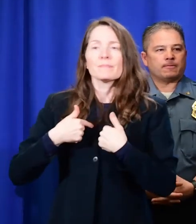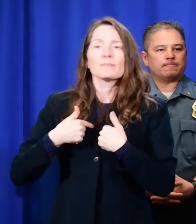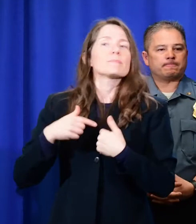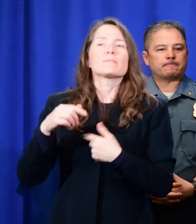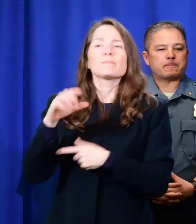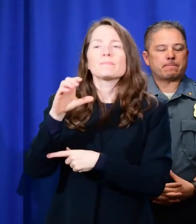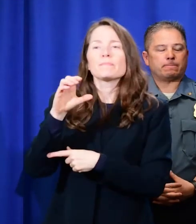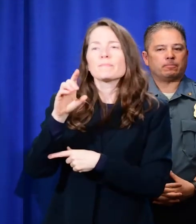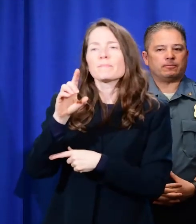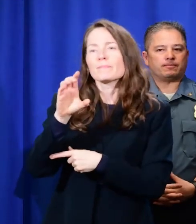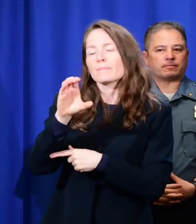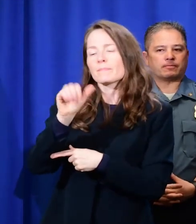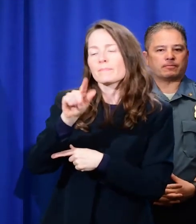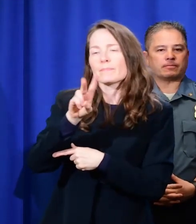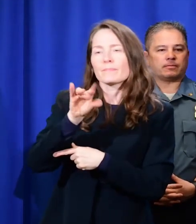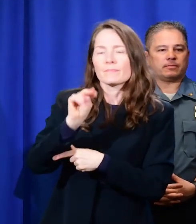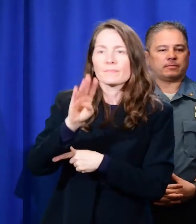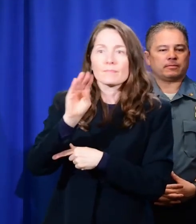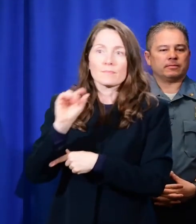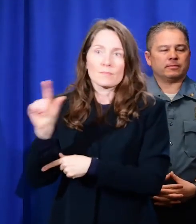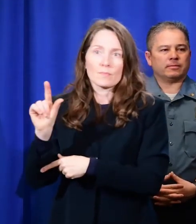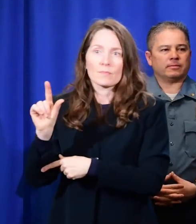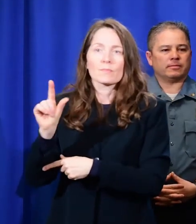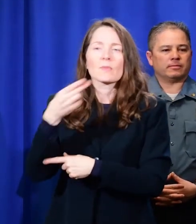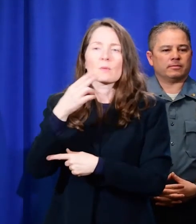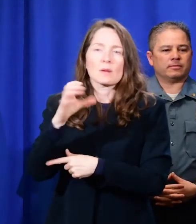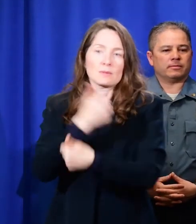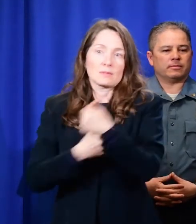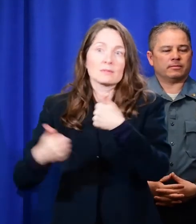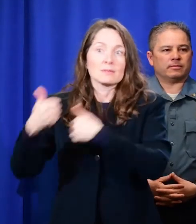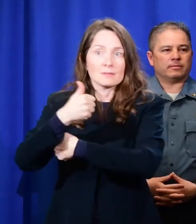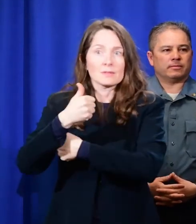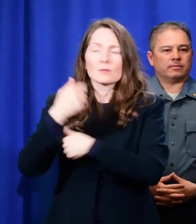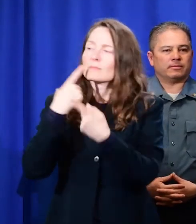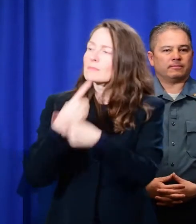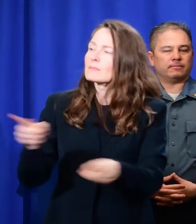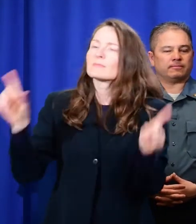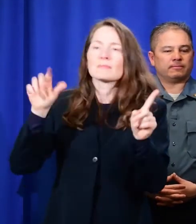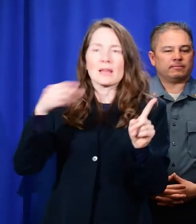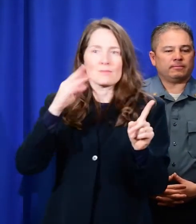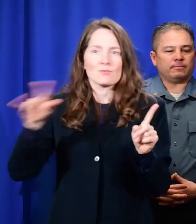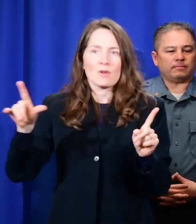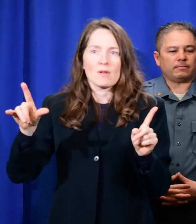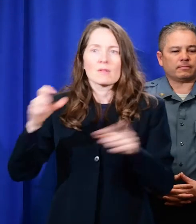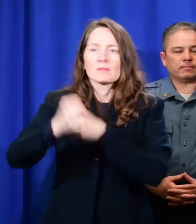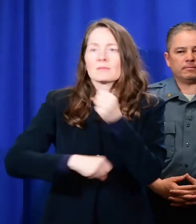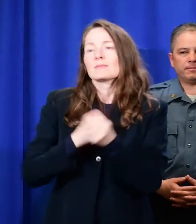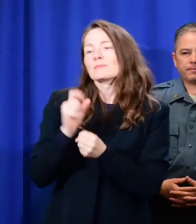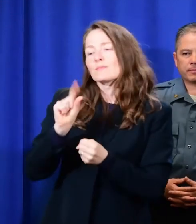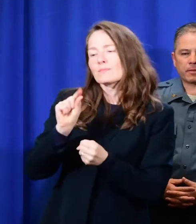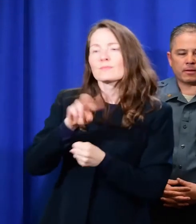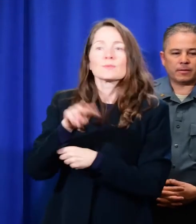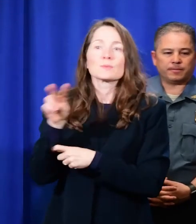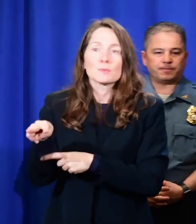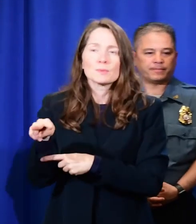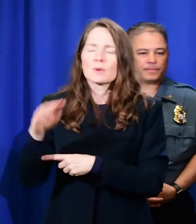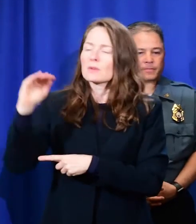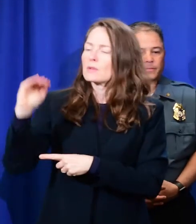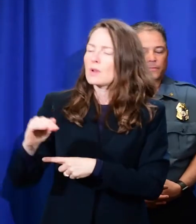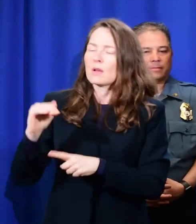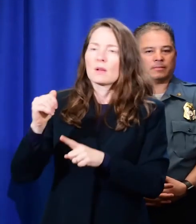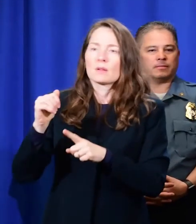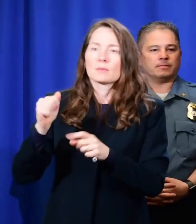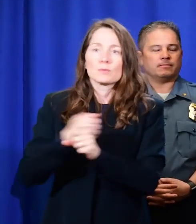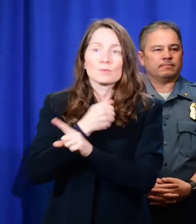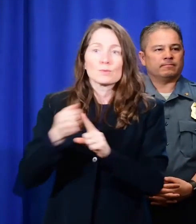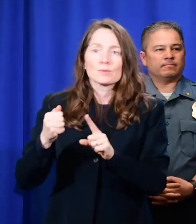Executive of Howard County, Maryland, do hereby proclaim April 2022 Child Abuse Prevention Month in Howard